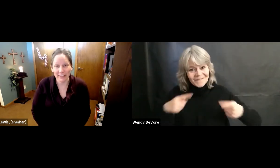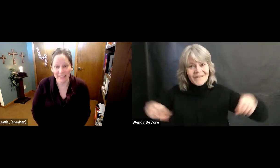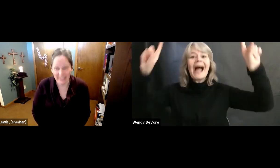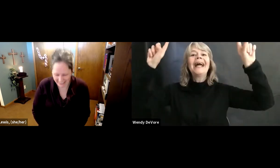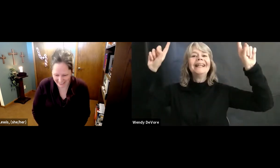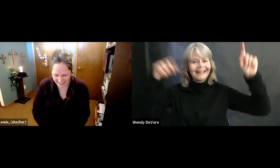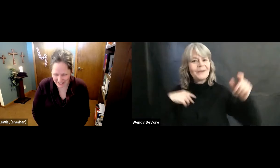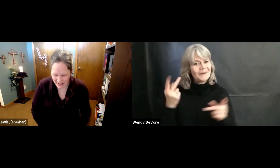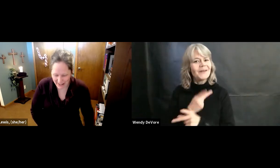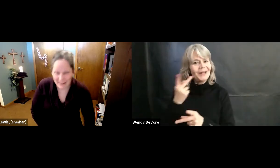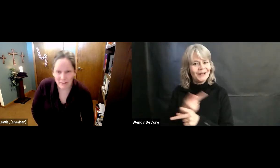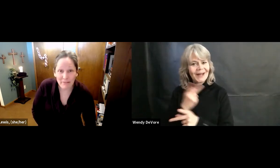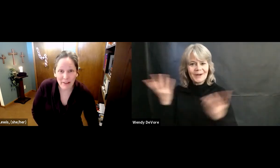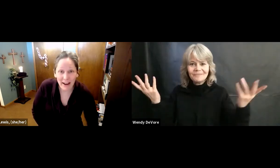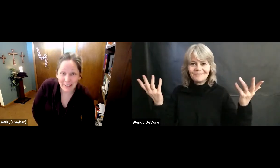out.